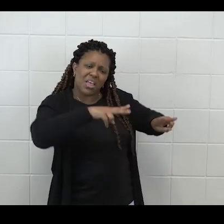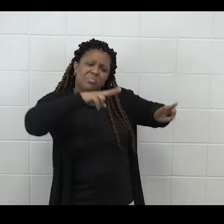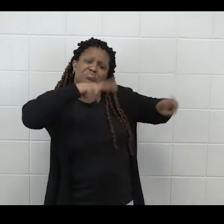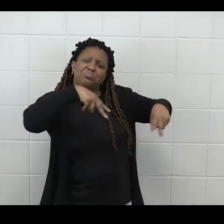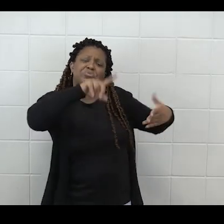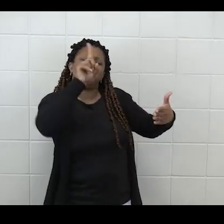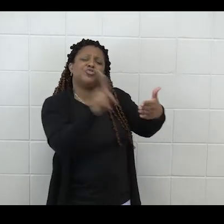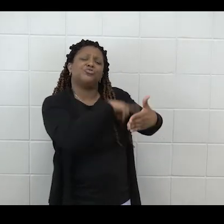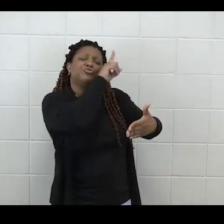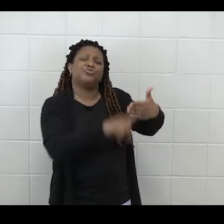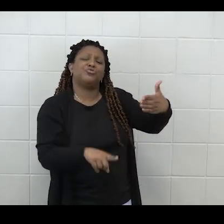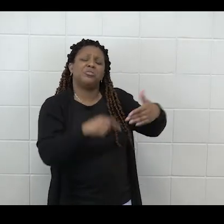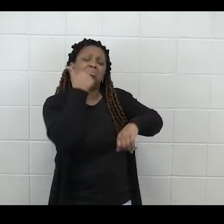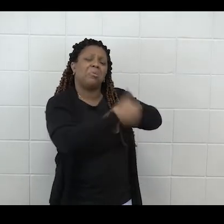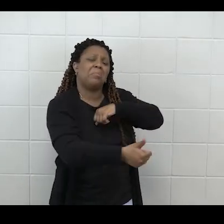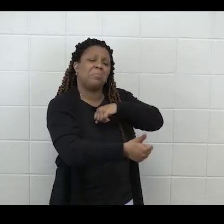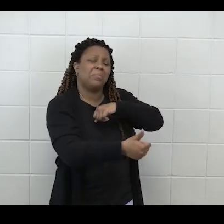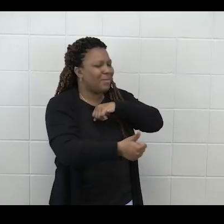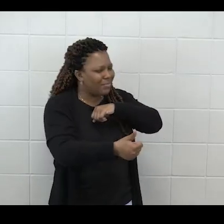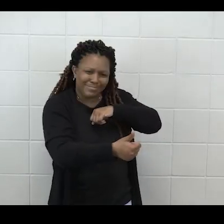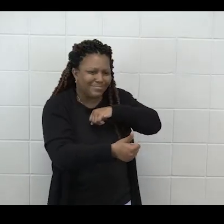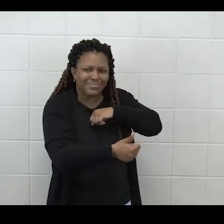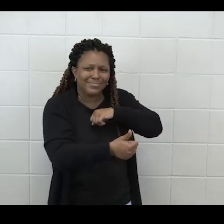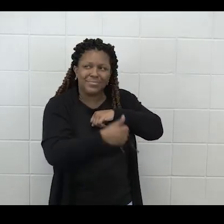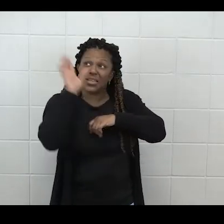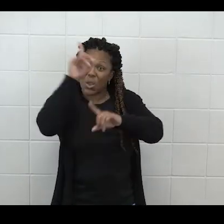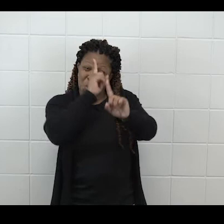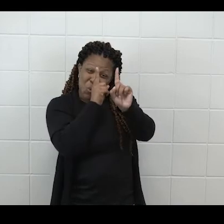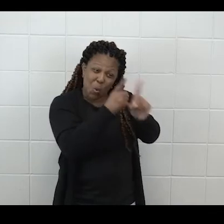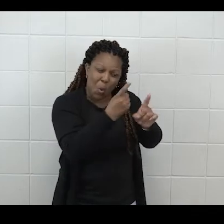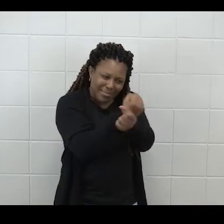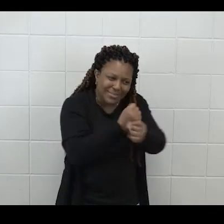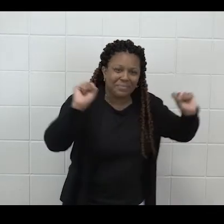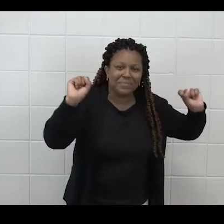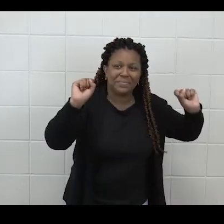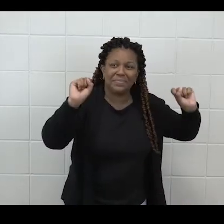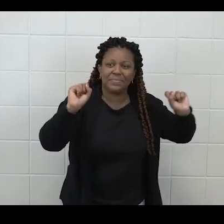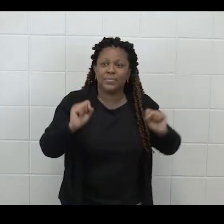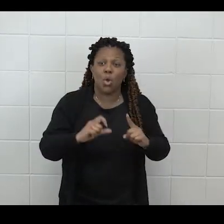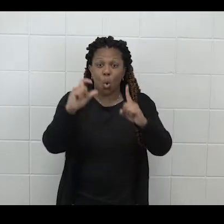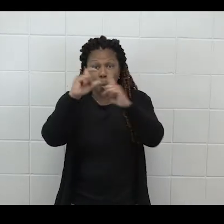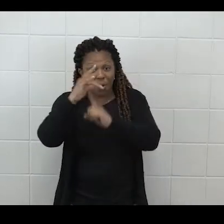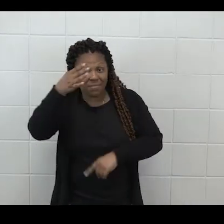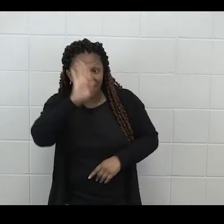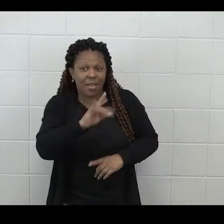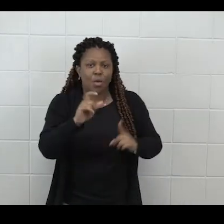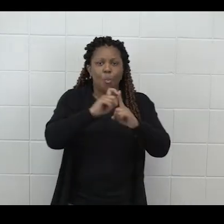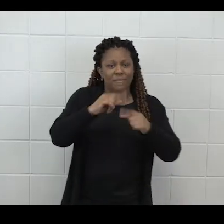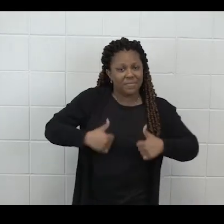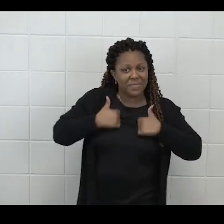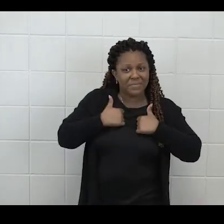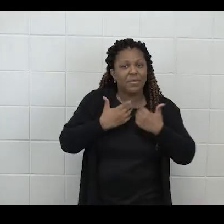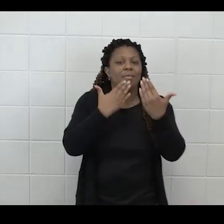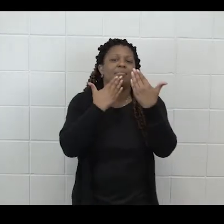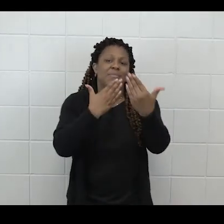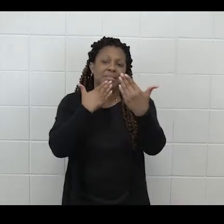world, but in order that the world might be saved through him." Word of God. Word of life. Thanks be to